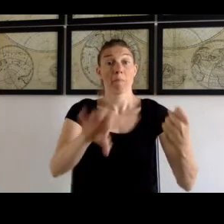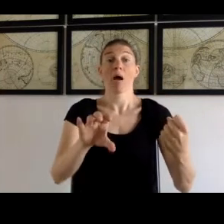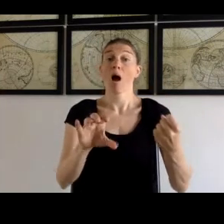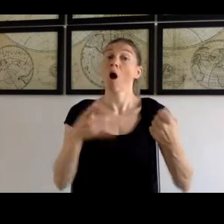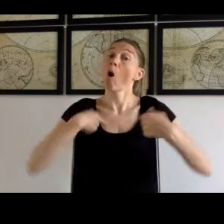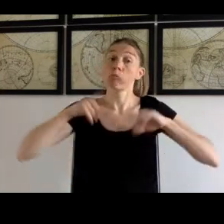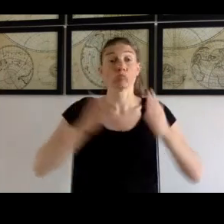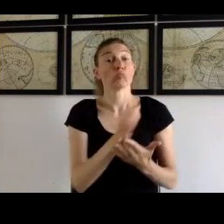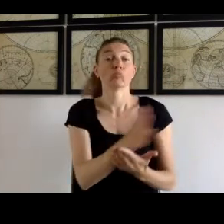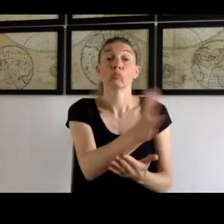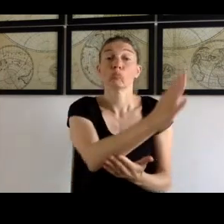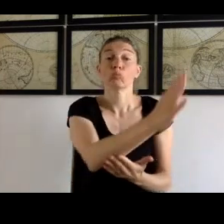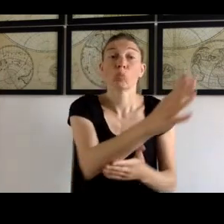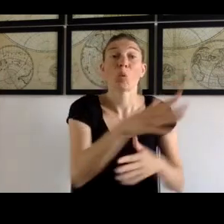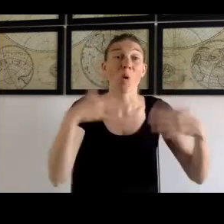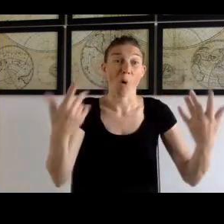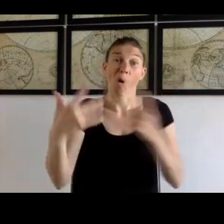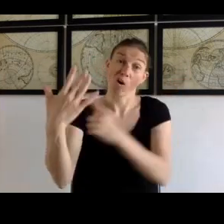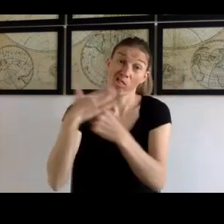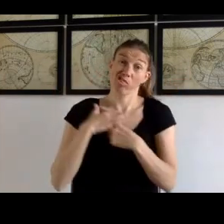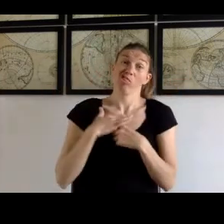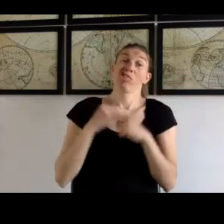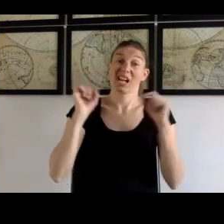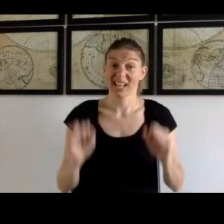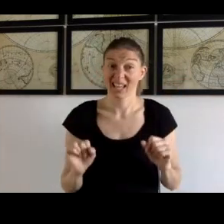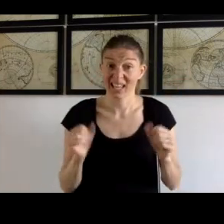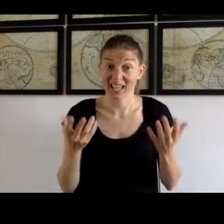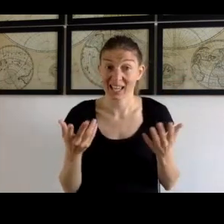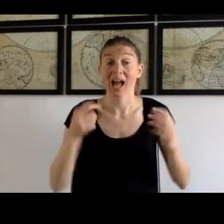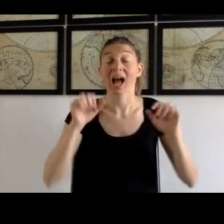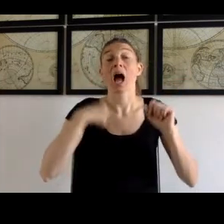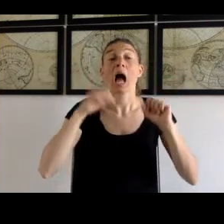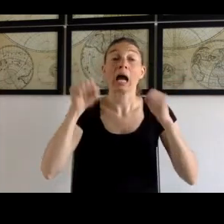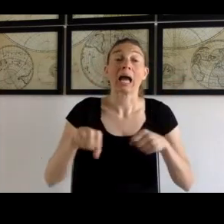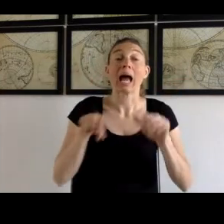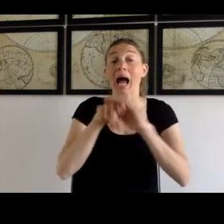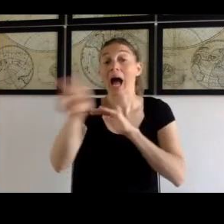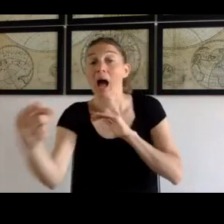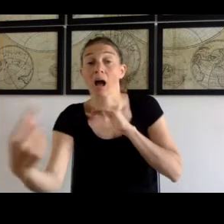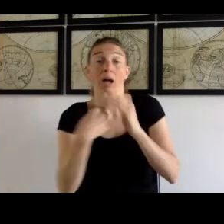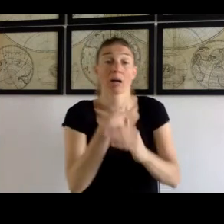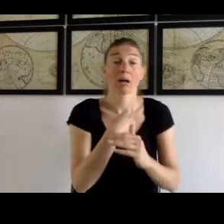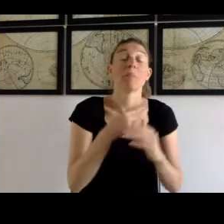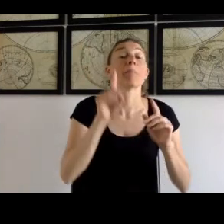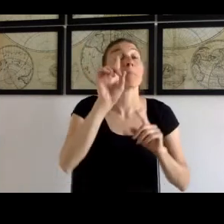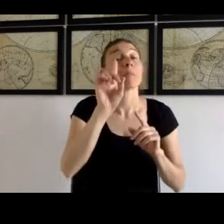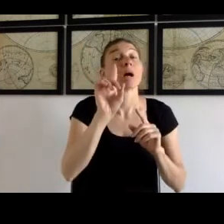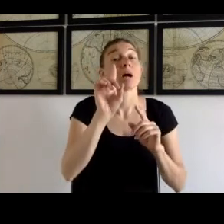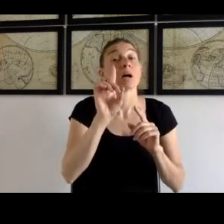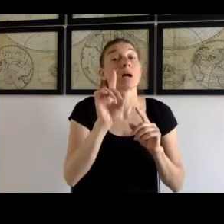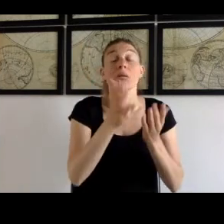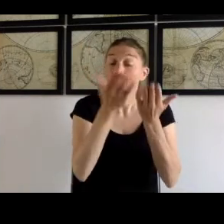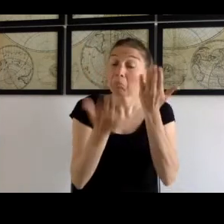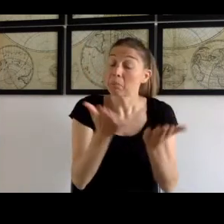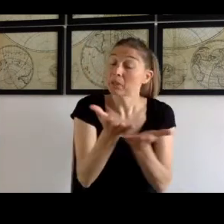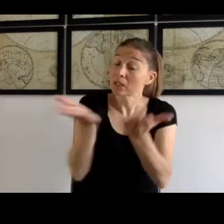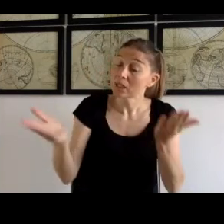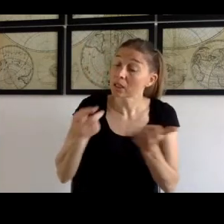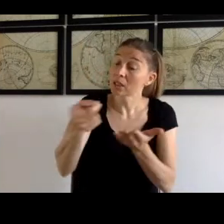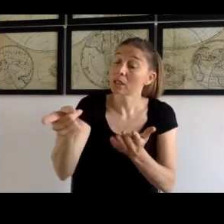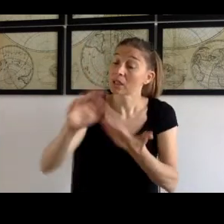in my family and I can go out of my family, how the society can help me to support overcoming